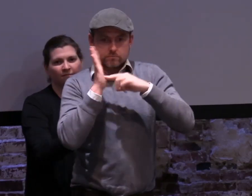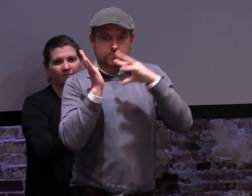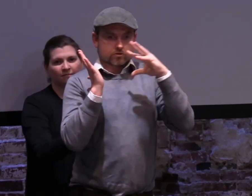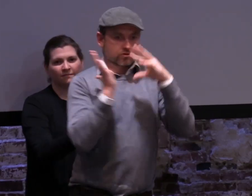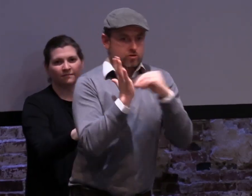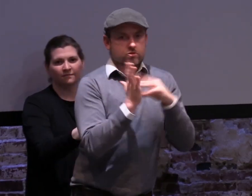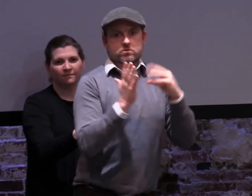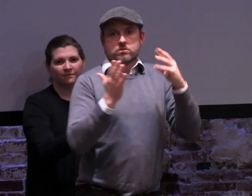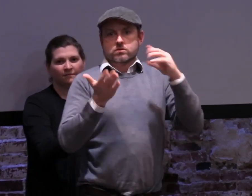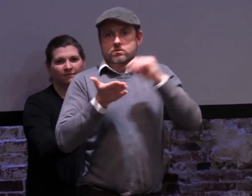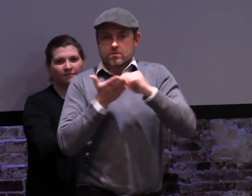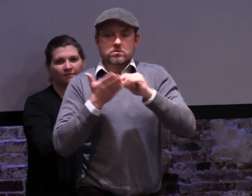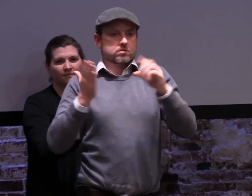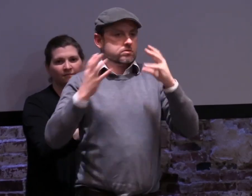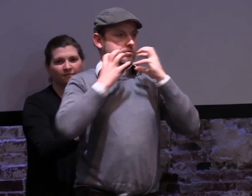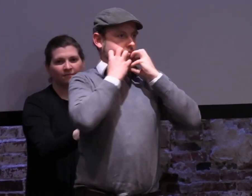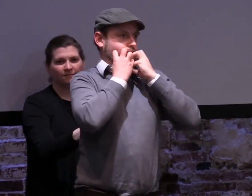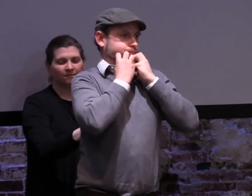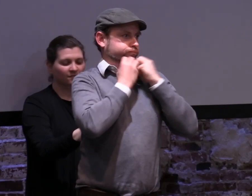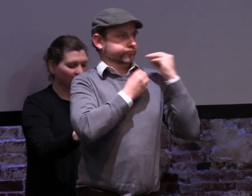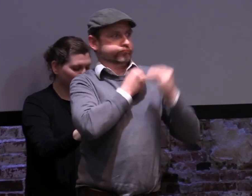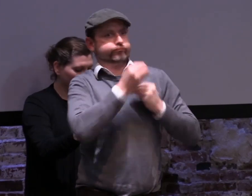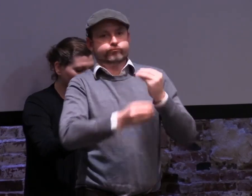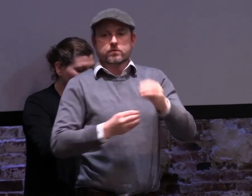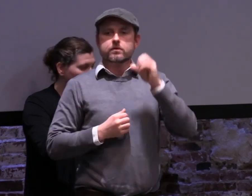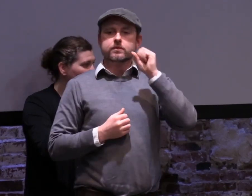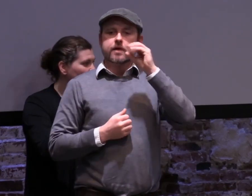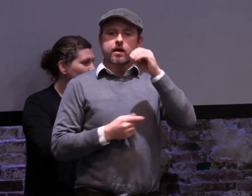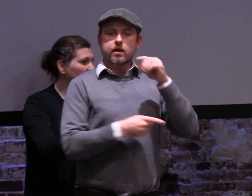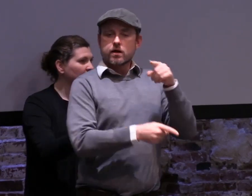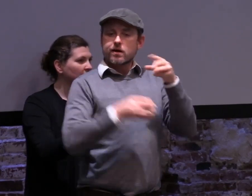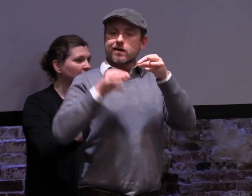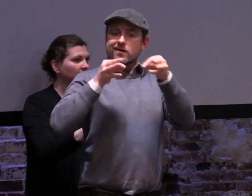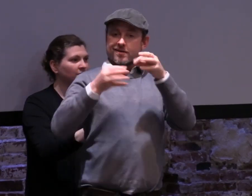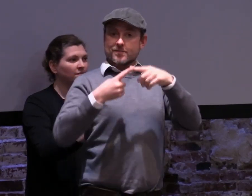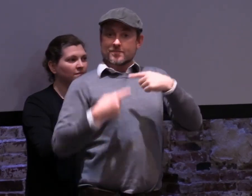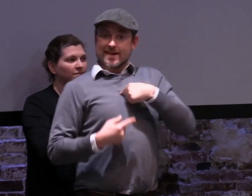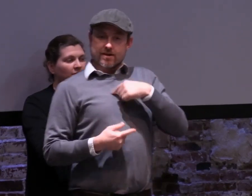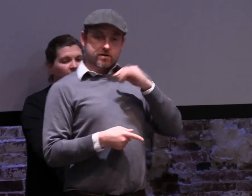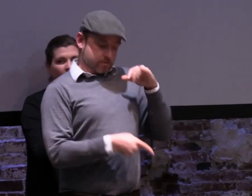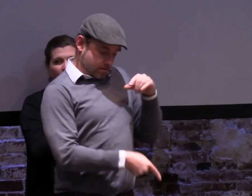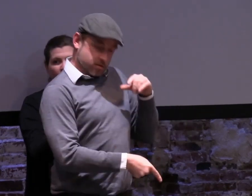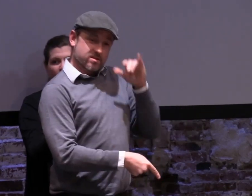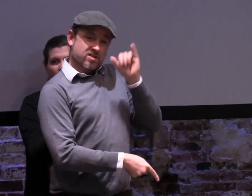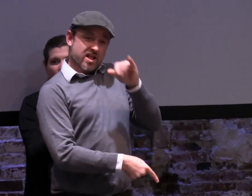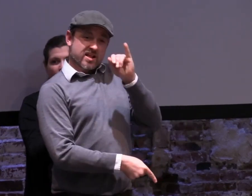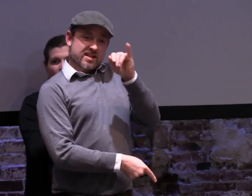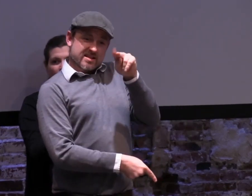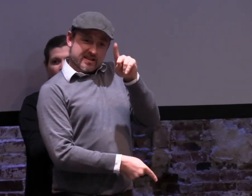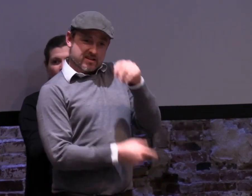educators. And they valued the importance of reading and writing. And he explained to me